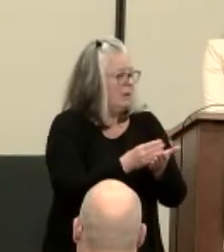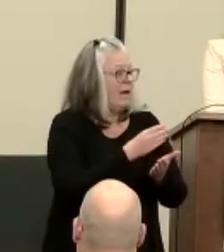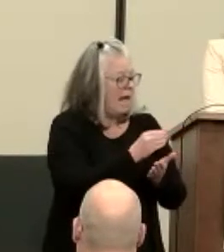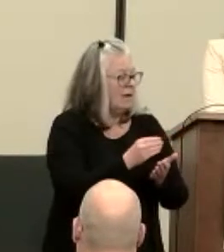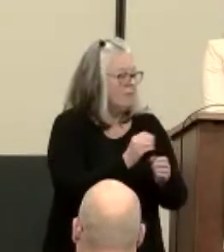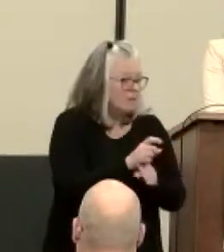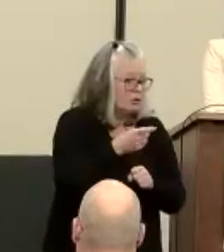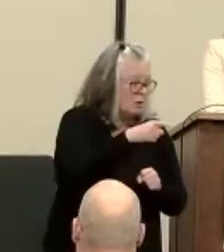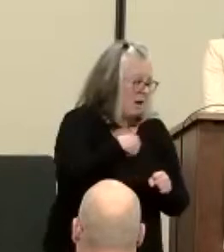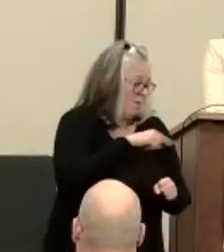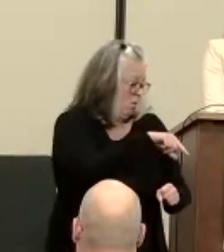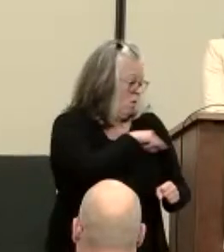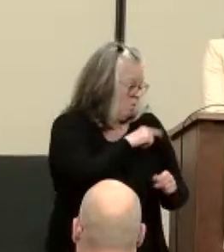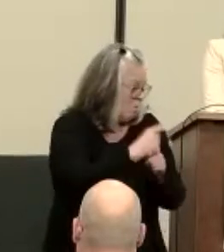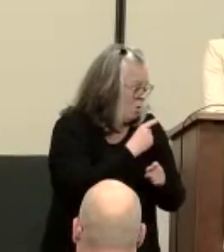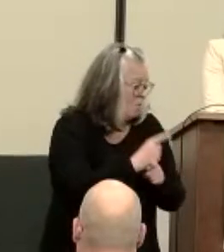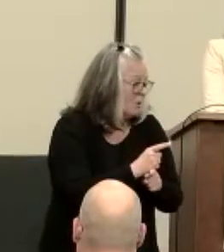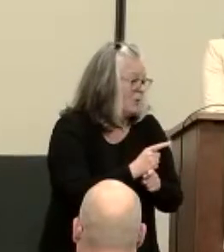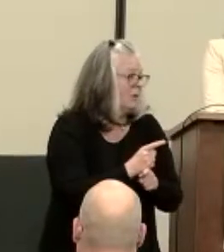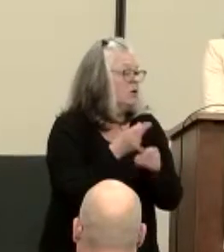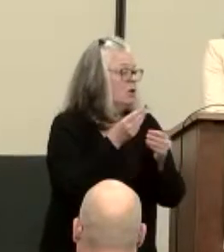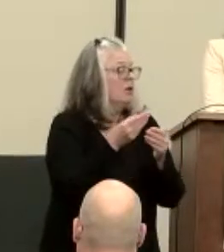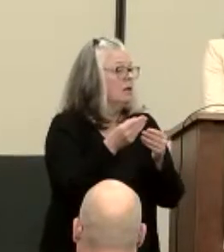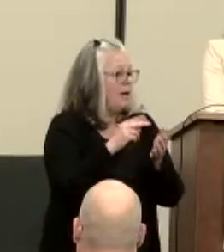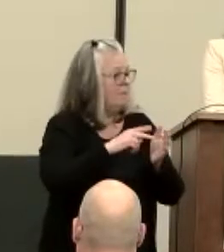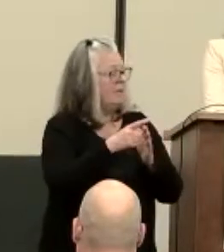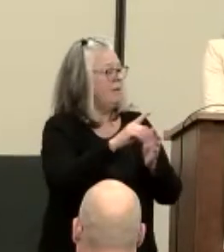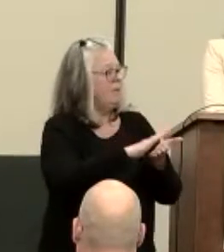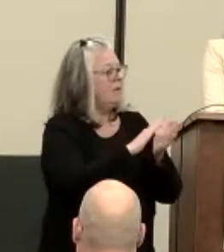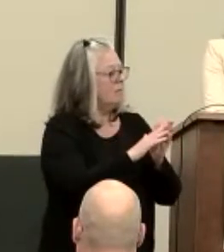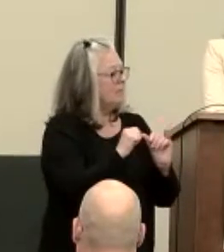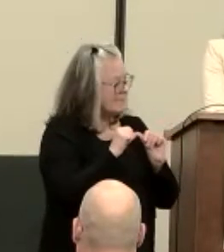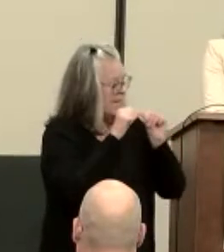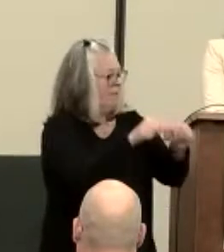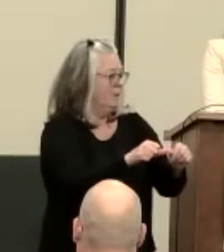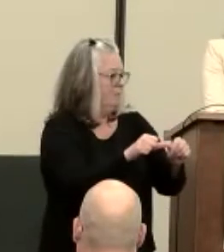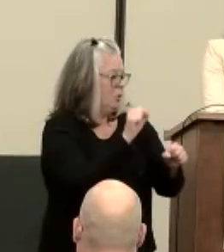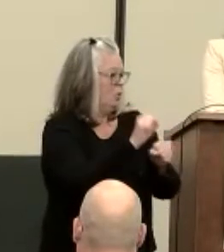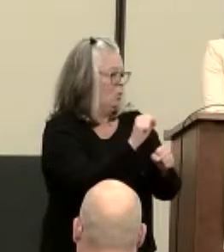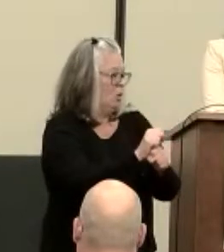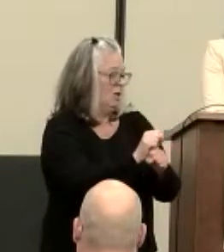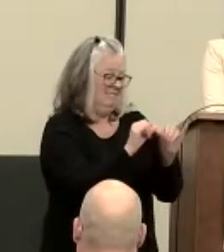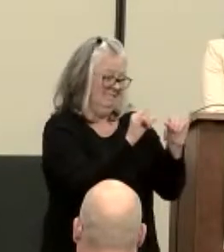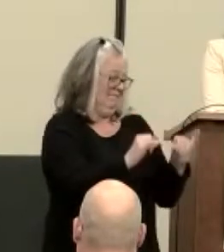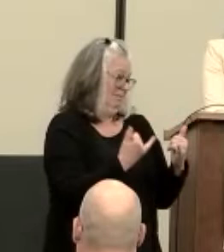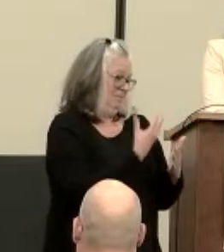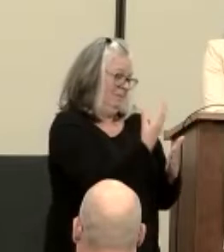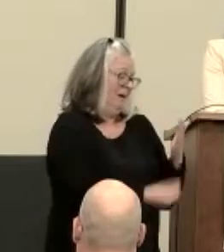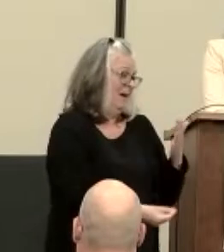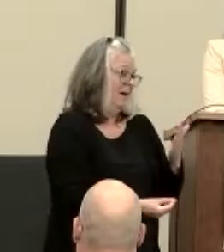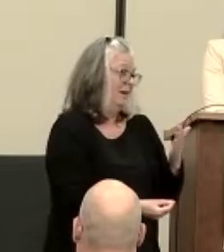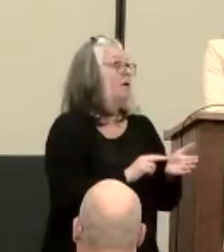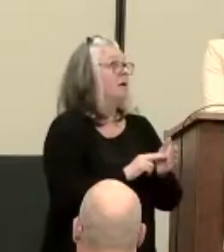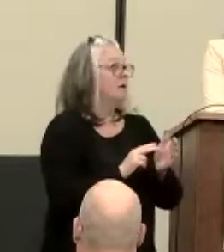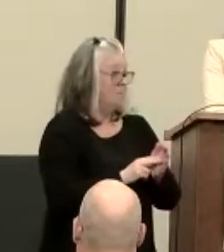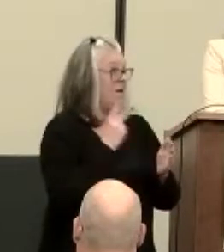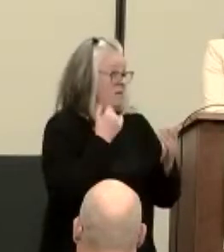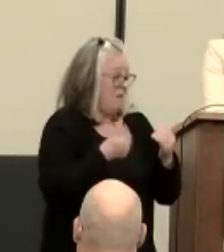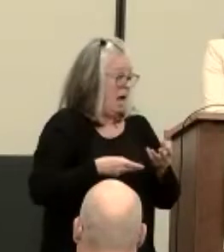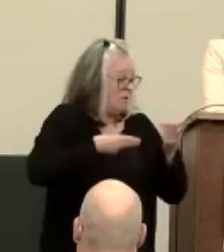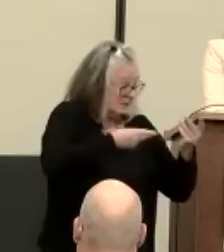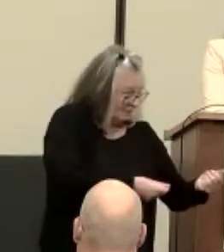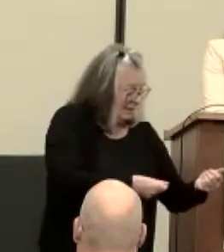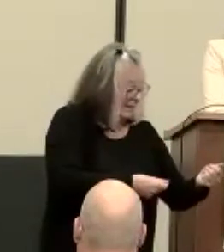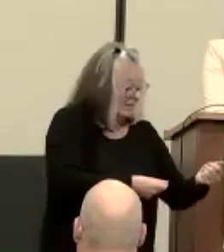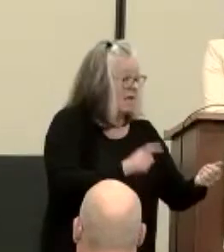qualified. But that provides the stability, the essential stability that's missing in the system. And it'll actually reduce costs in the end, because